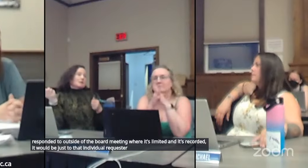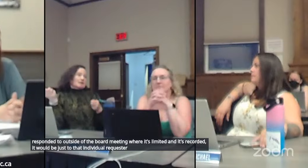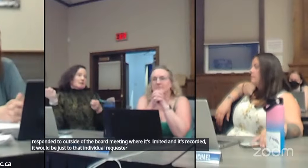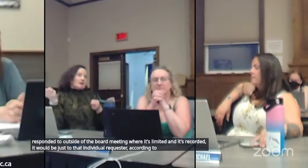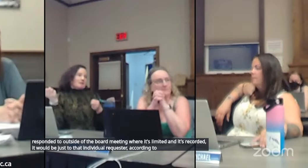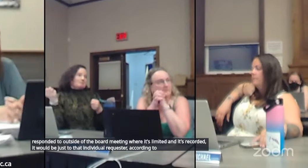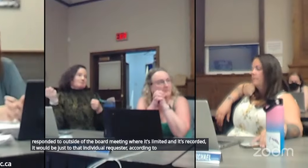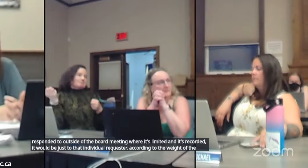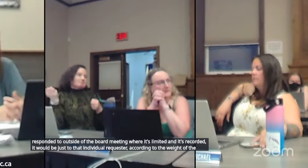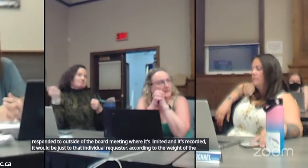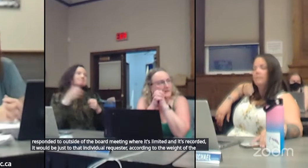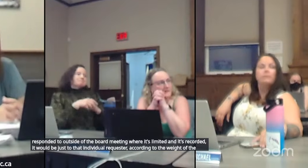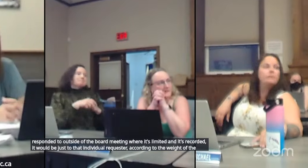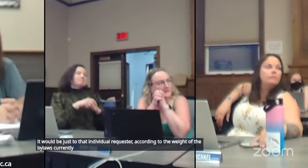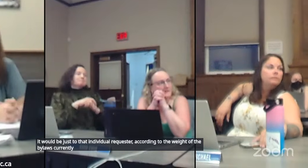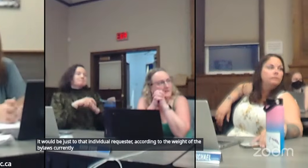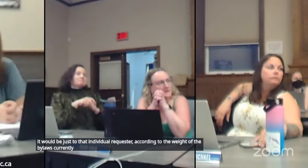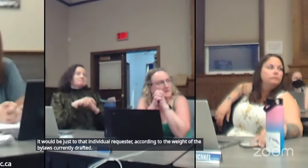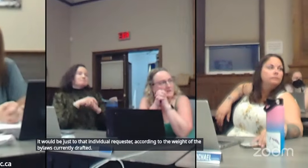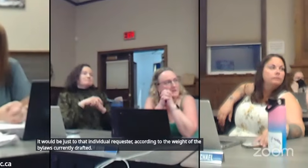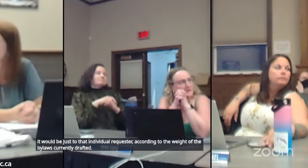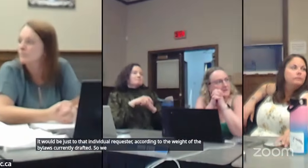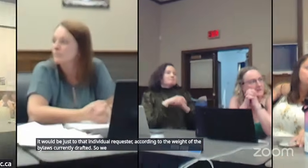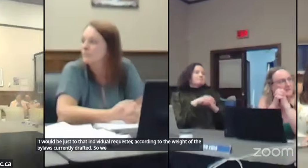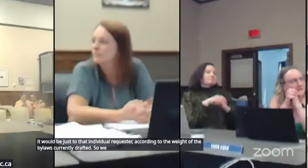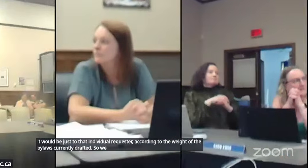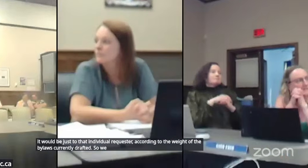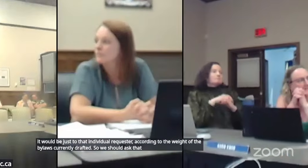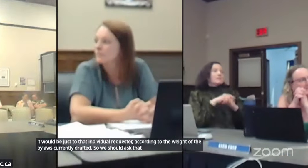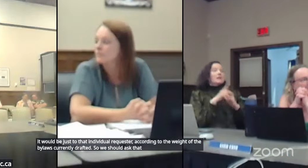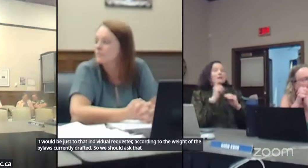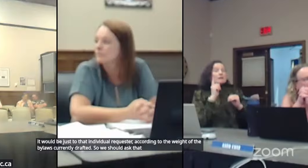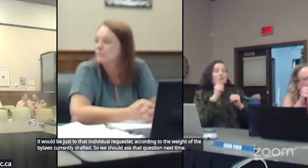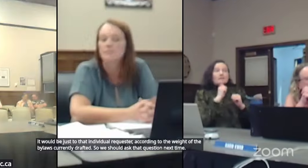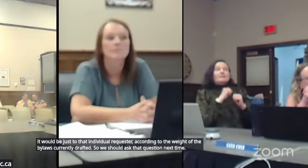that the bylaw is currently drafted. So we should ask that question next time again.